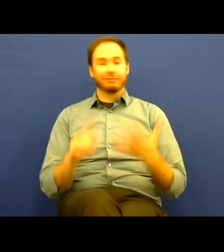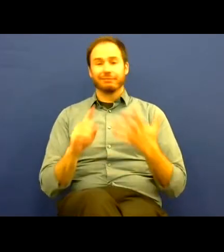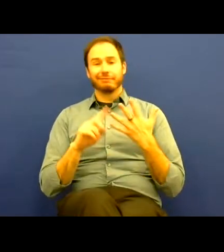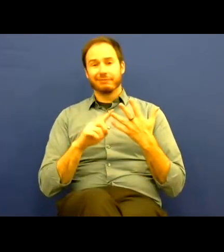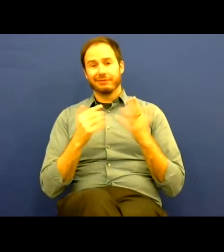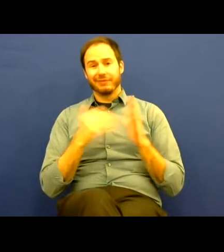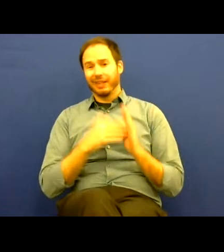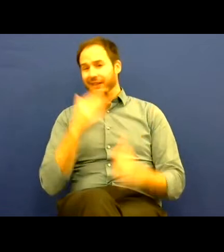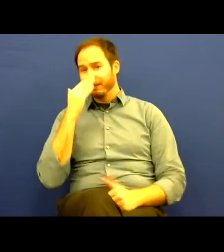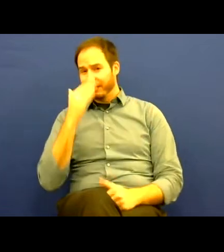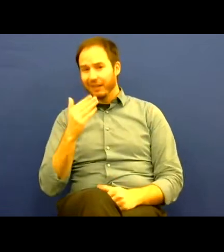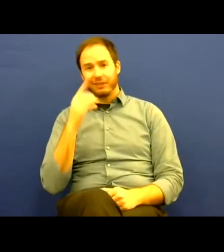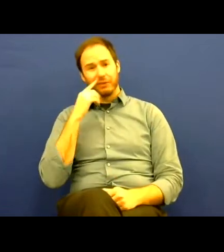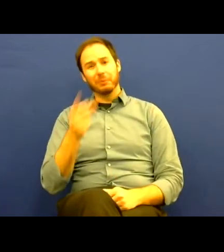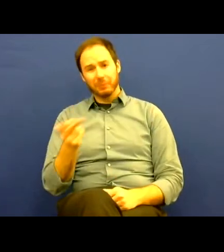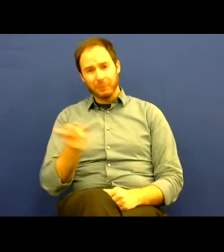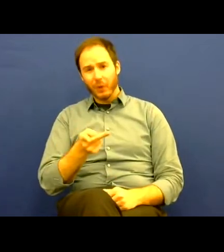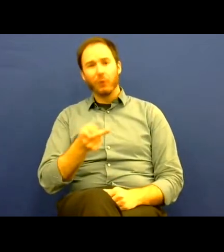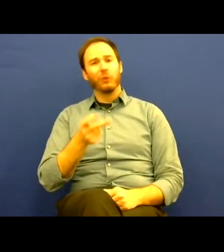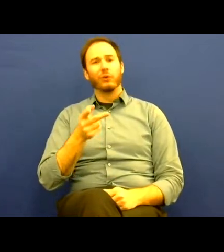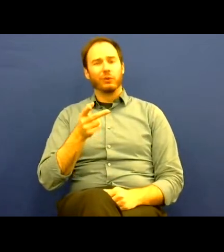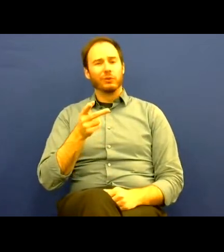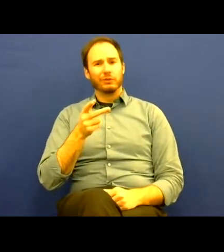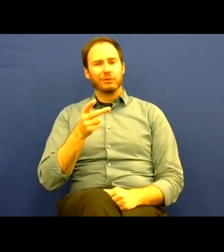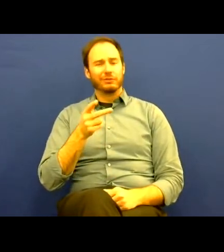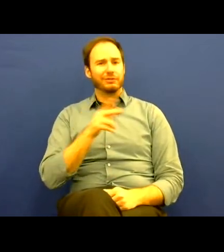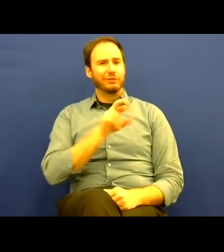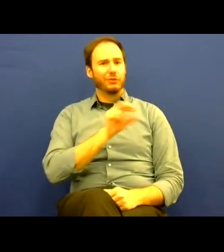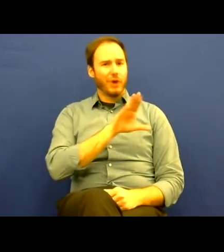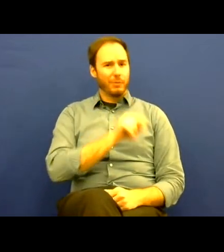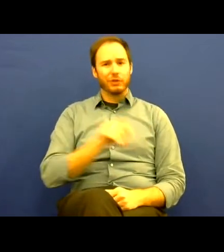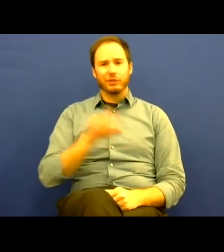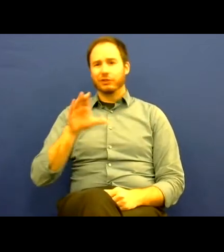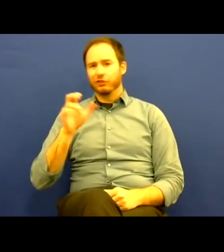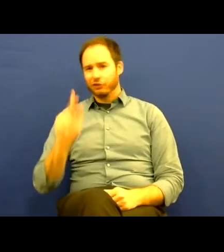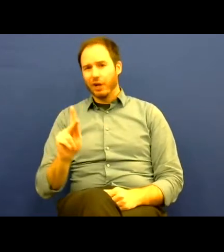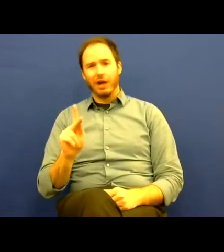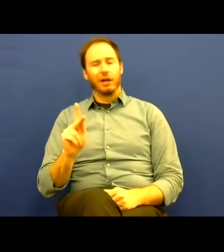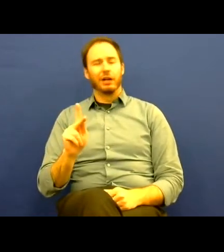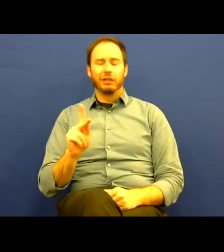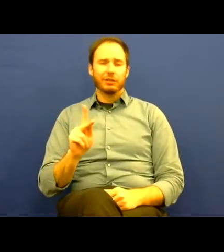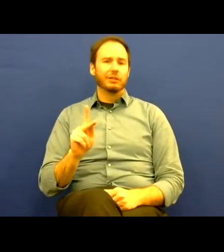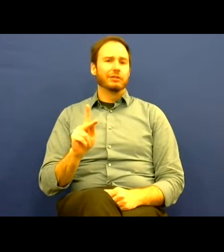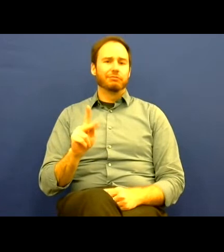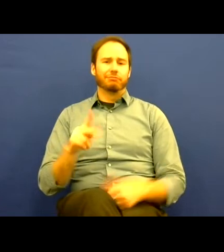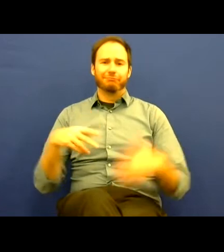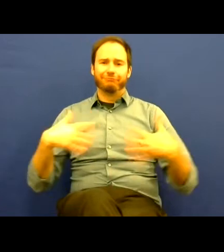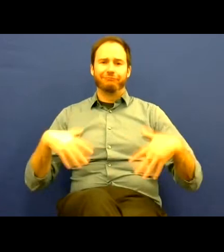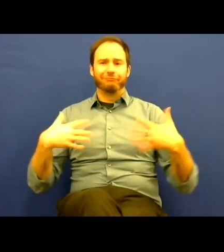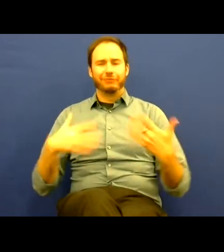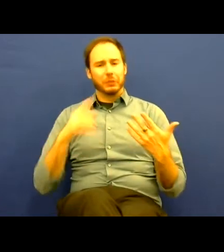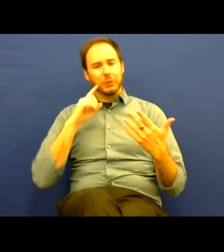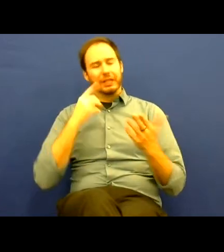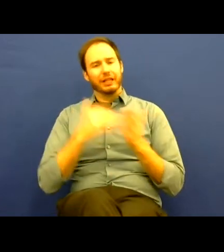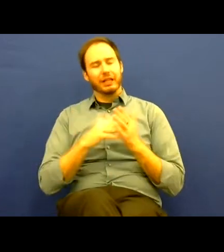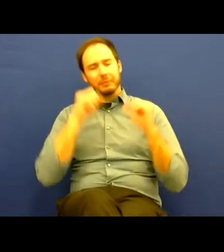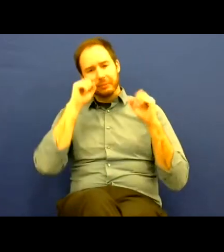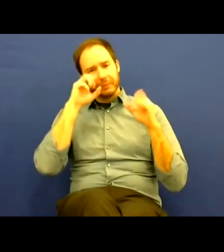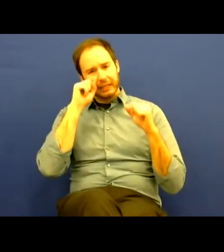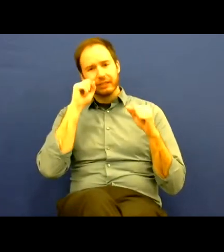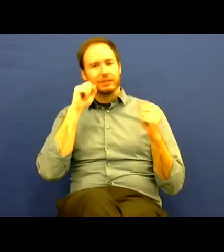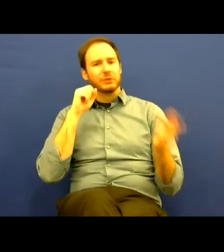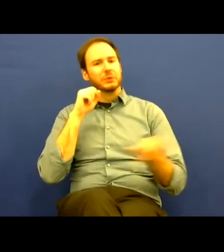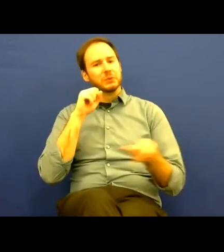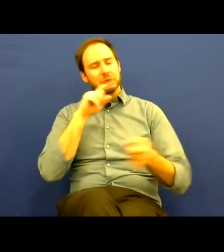Thank you to both of these gentlemen, Robert and Chuck. It's amazing to me